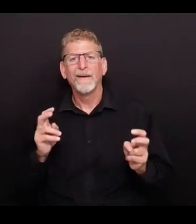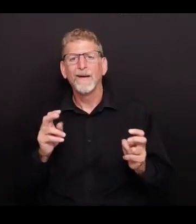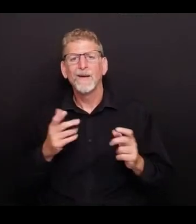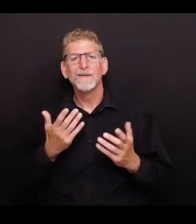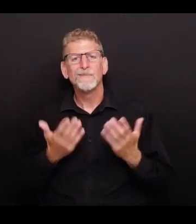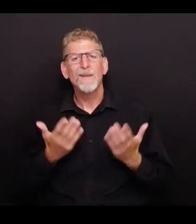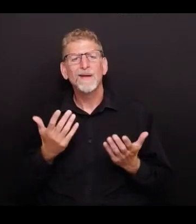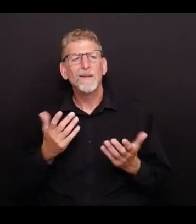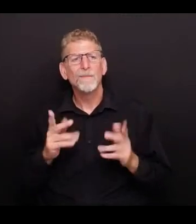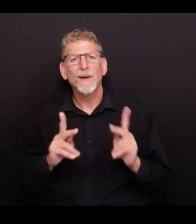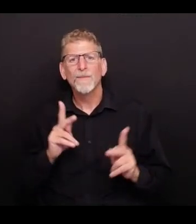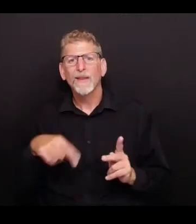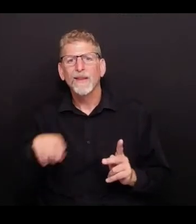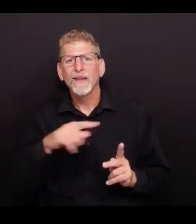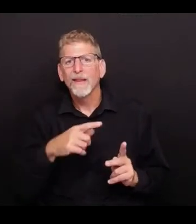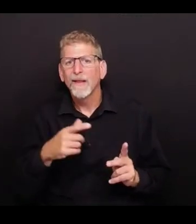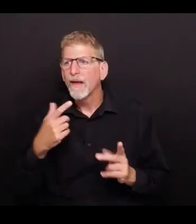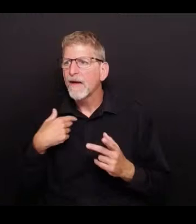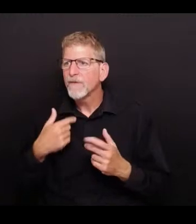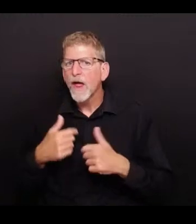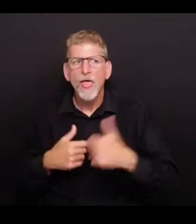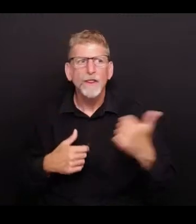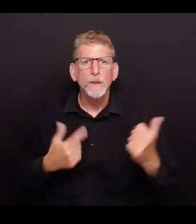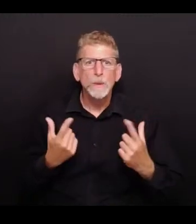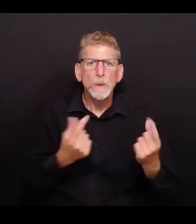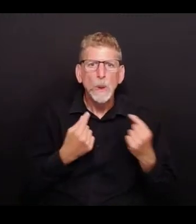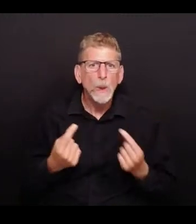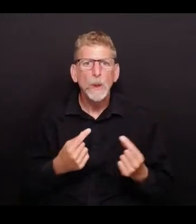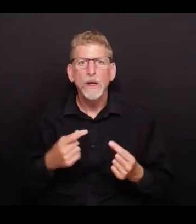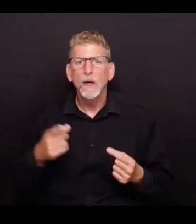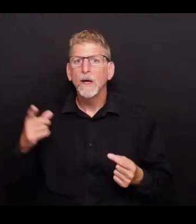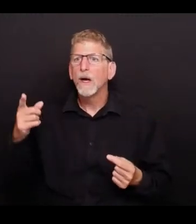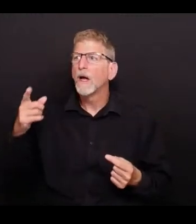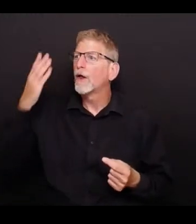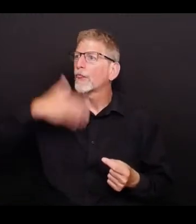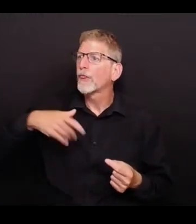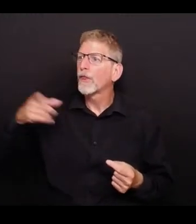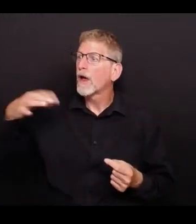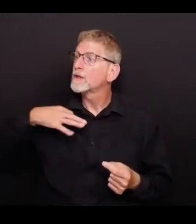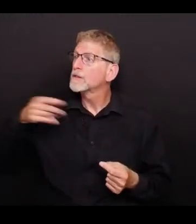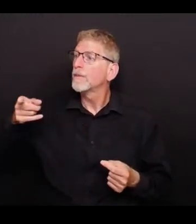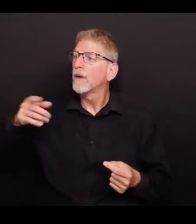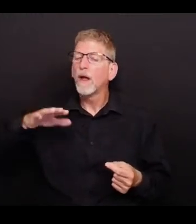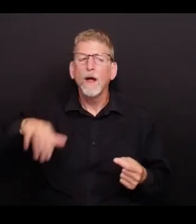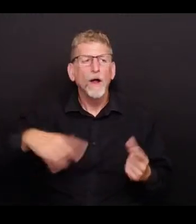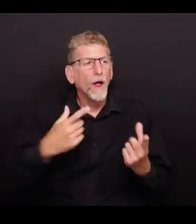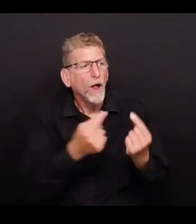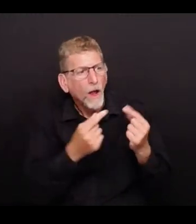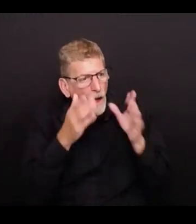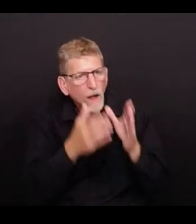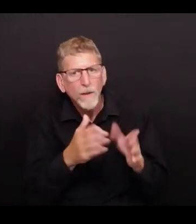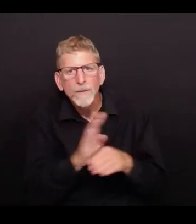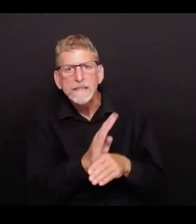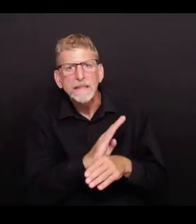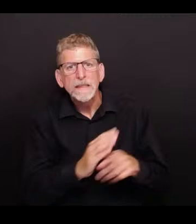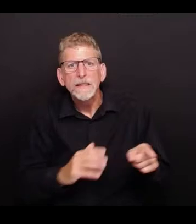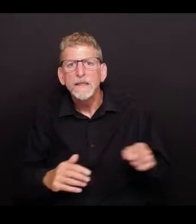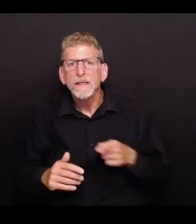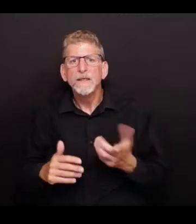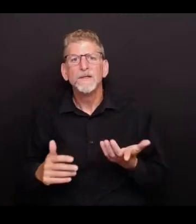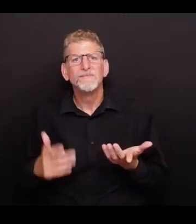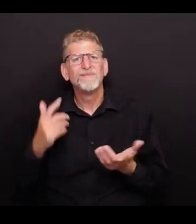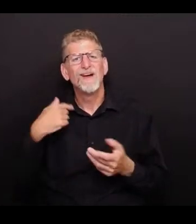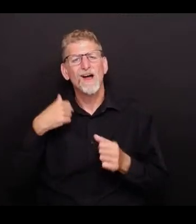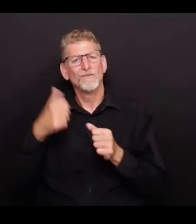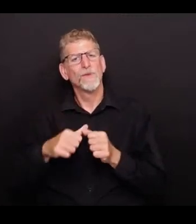attuned to the different changes in eligibility when it came to vaccination,